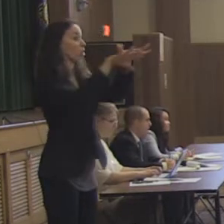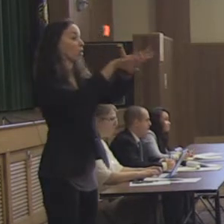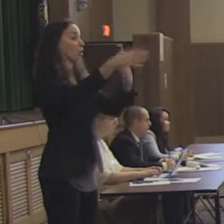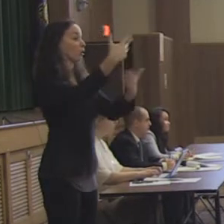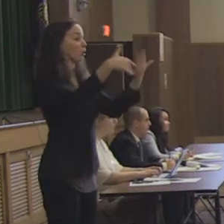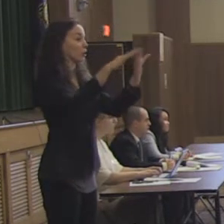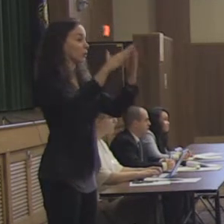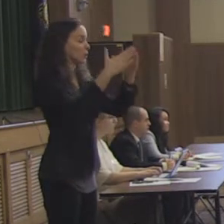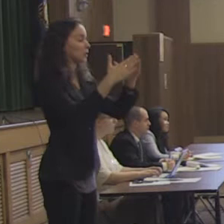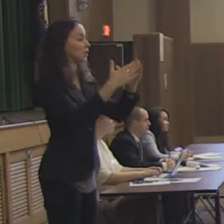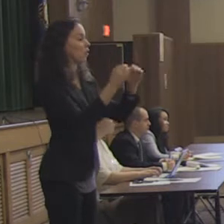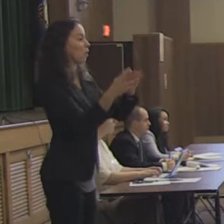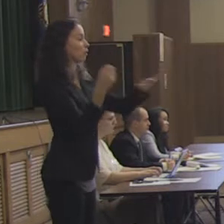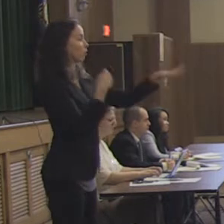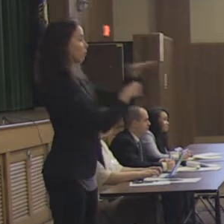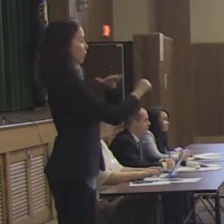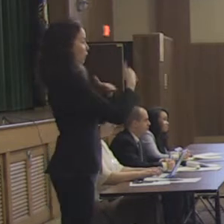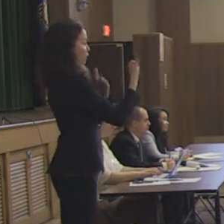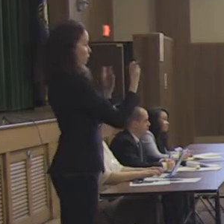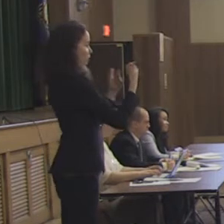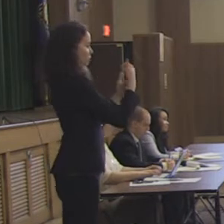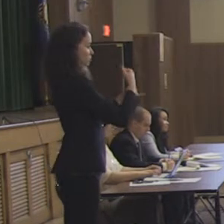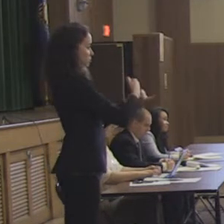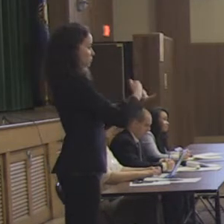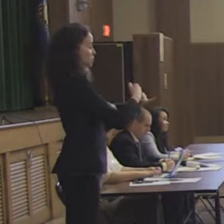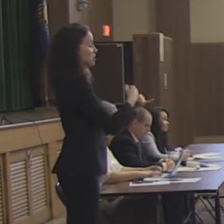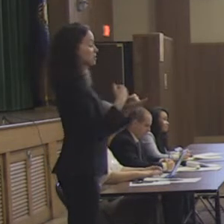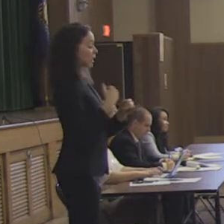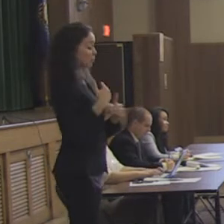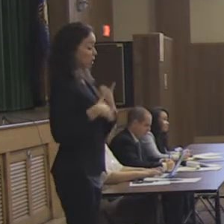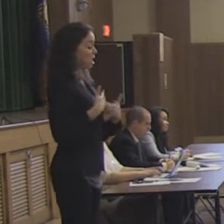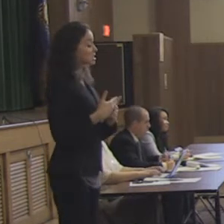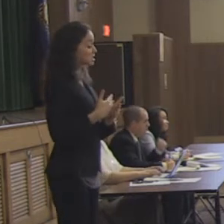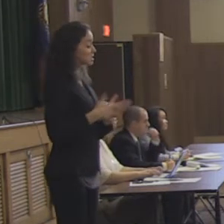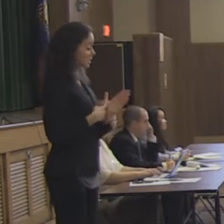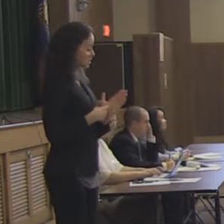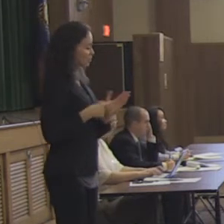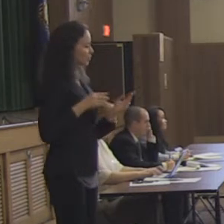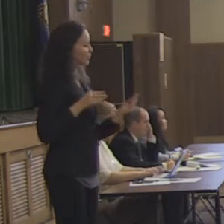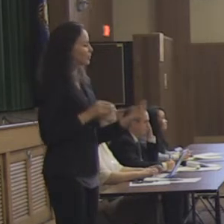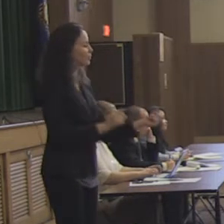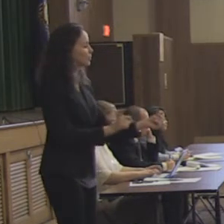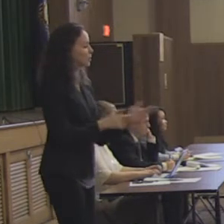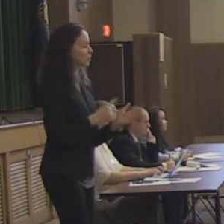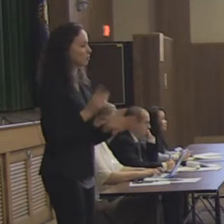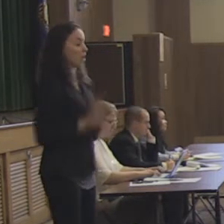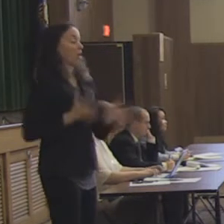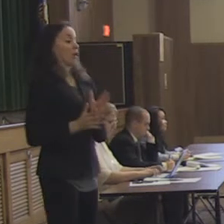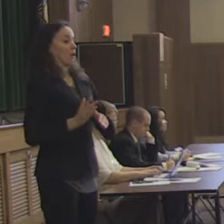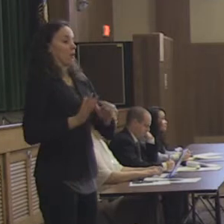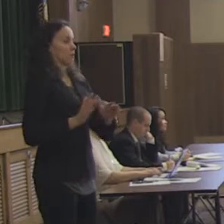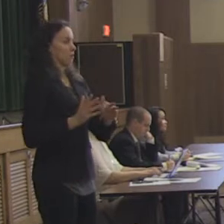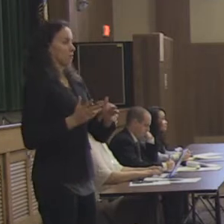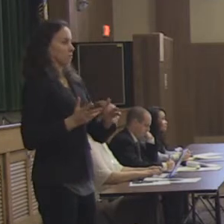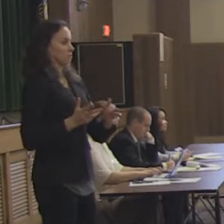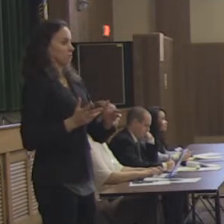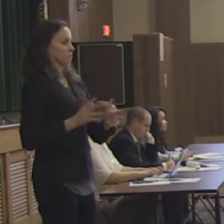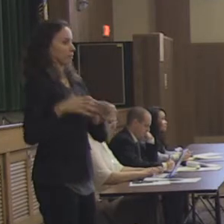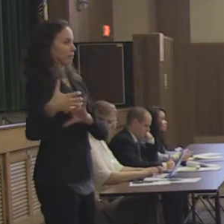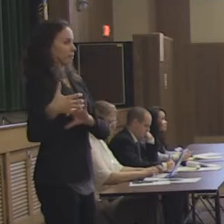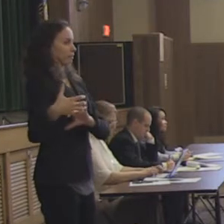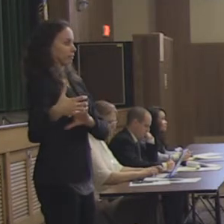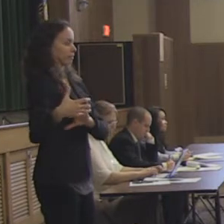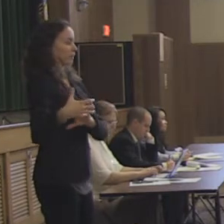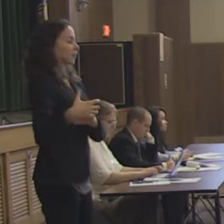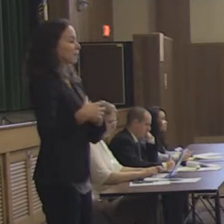process works very well, and sometimes it's very rushed and not as effective as we would like it to be. So